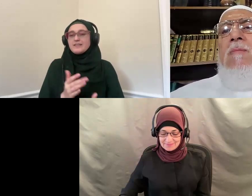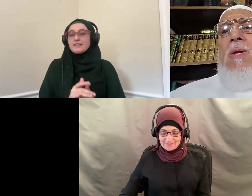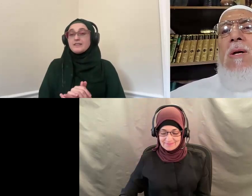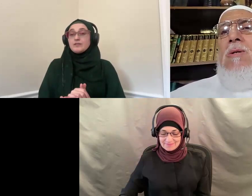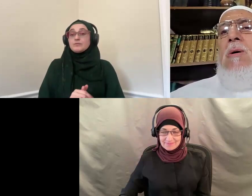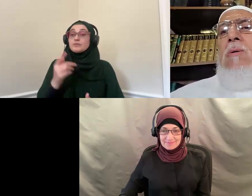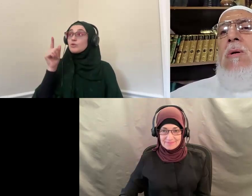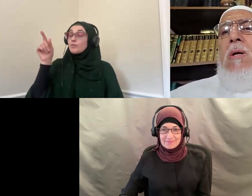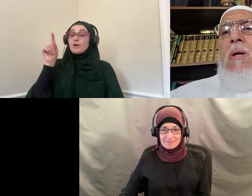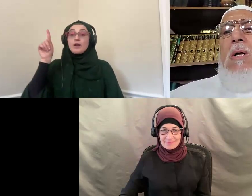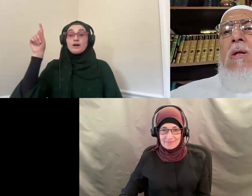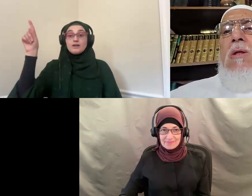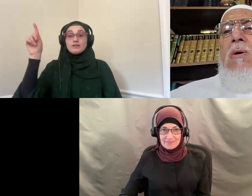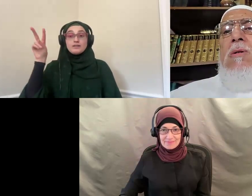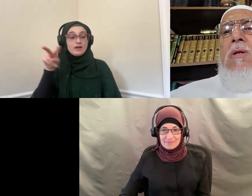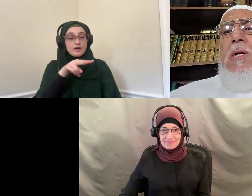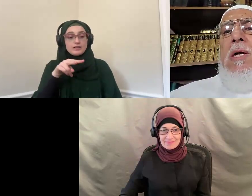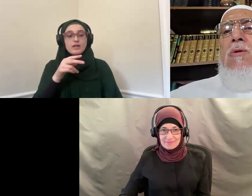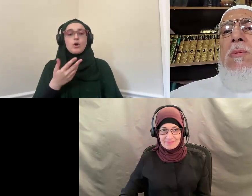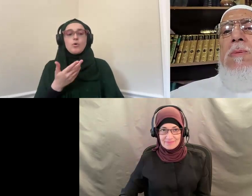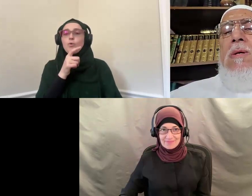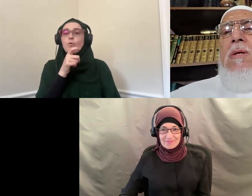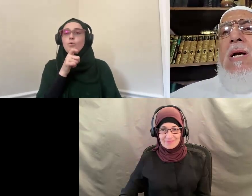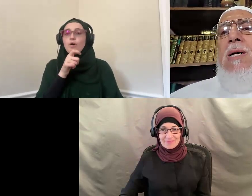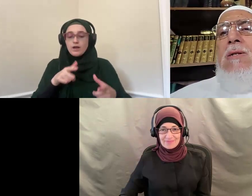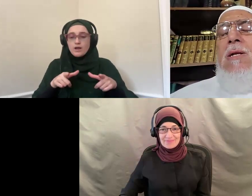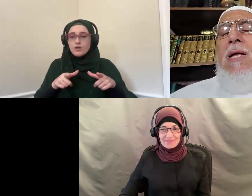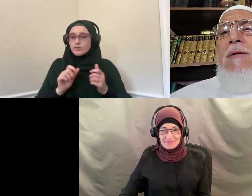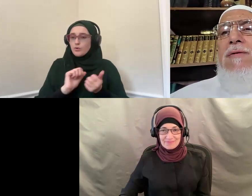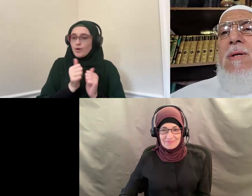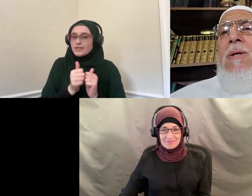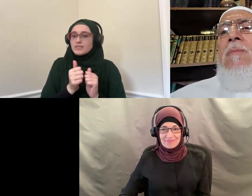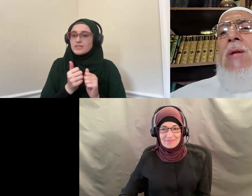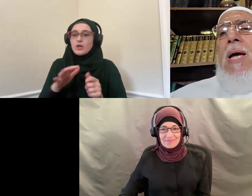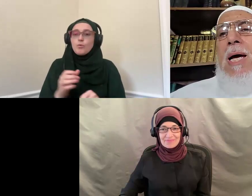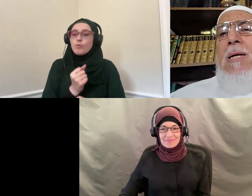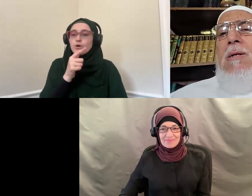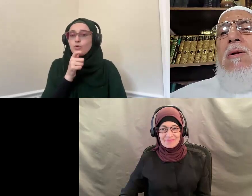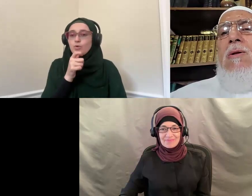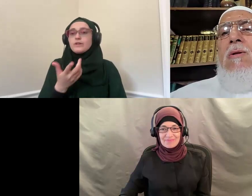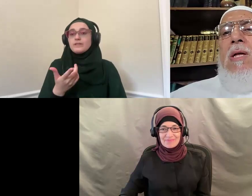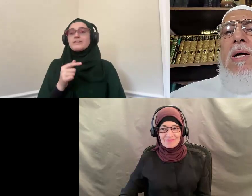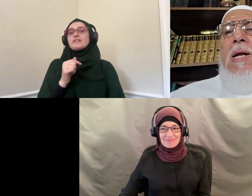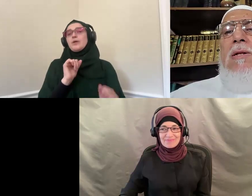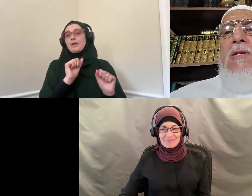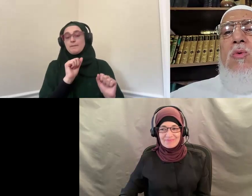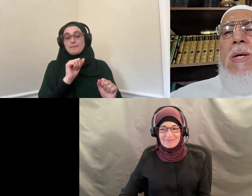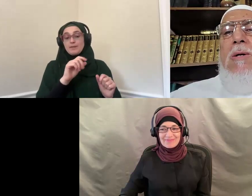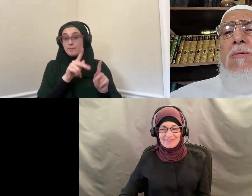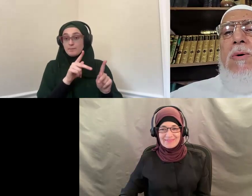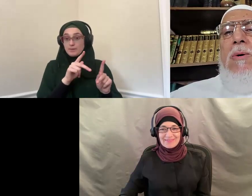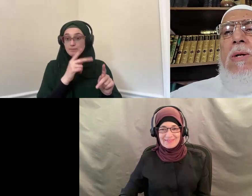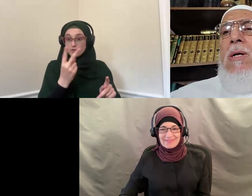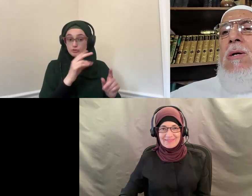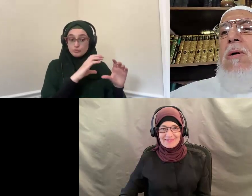Judgment. So those three groups, the right, the left, and the greatest